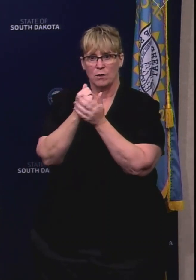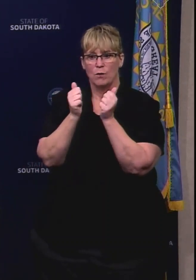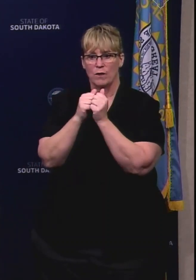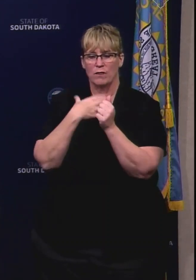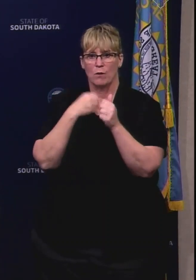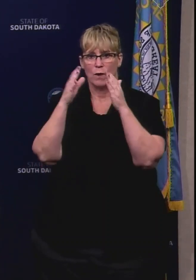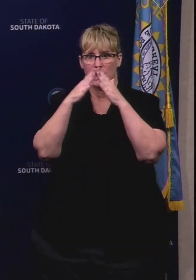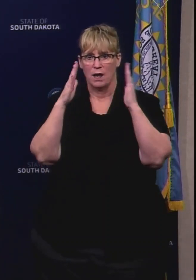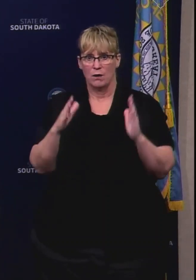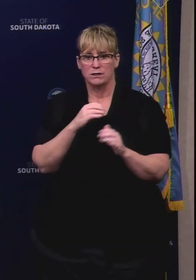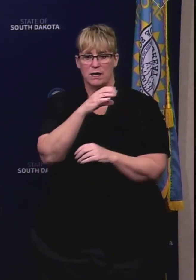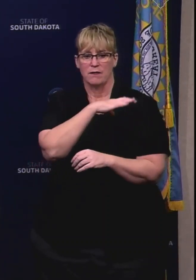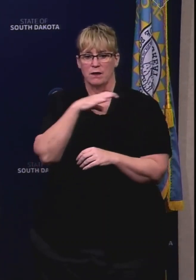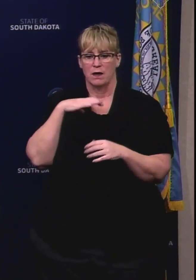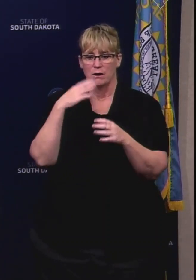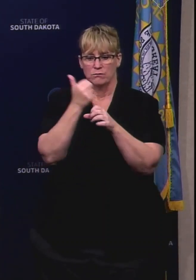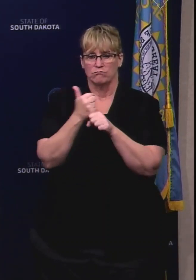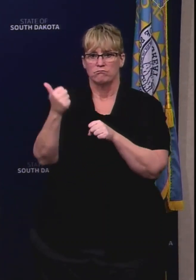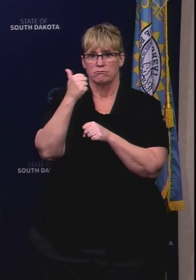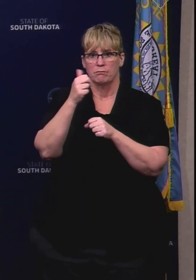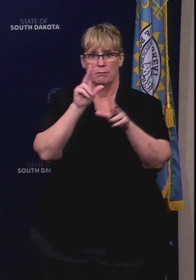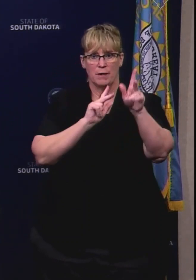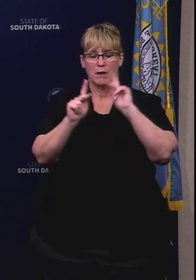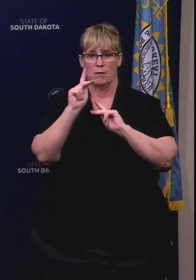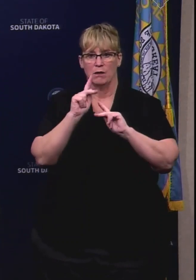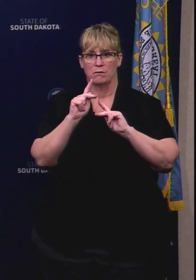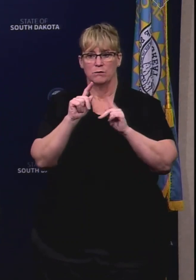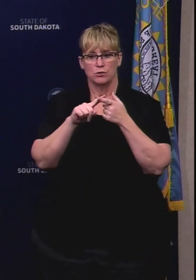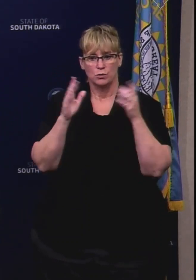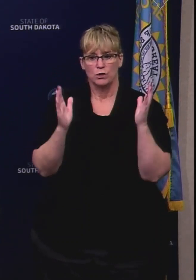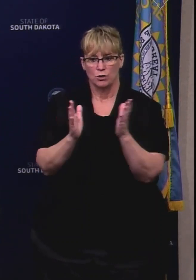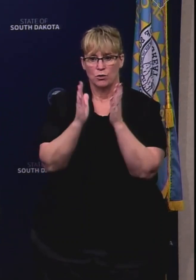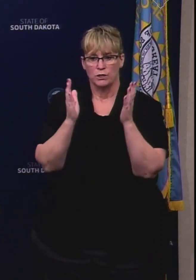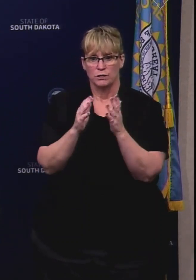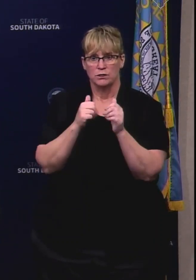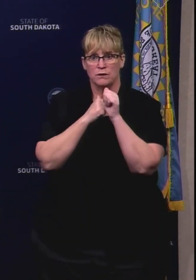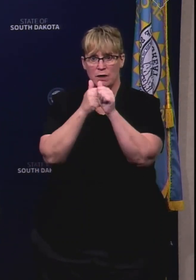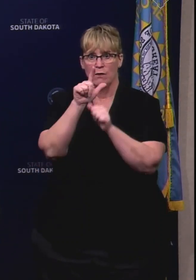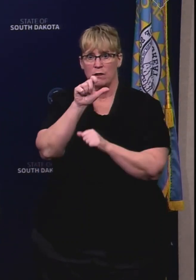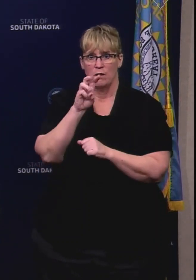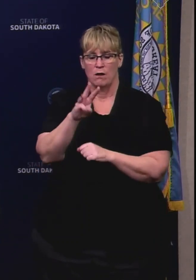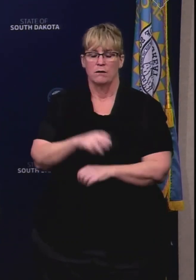White House and our congressional delegation to encourage them to do so.